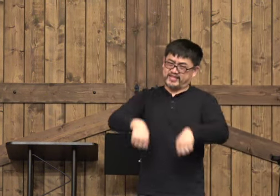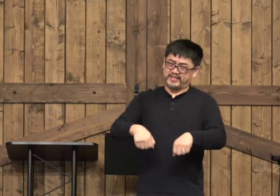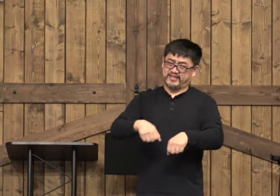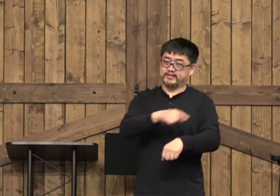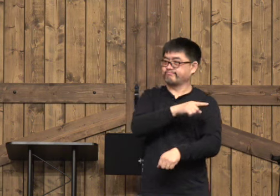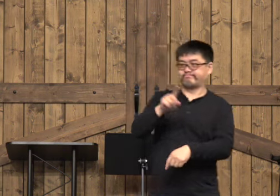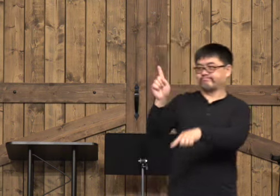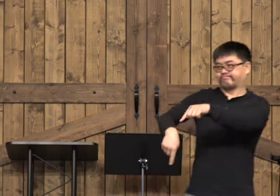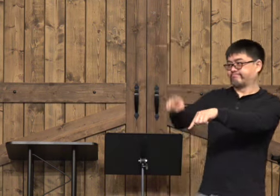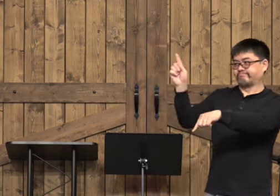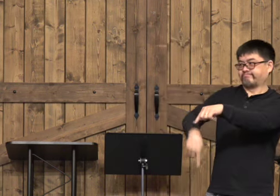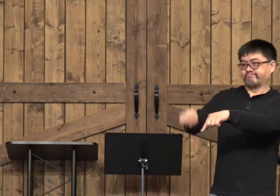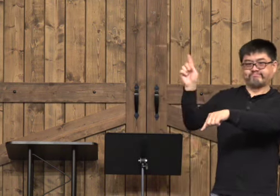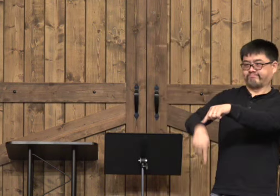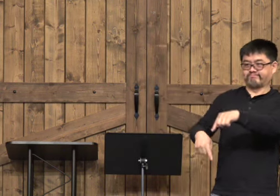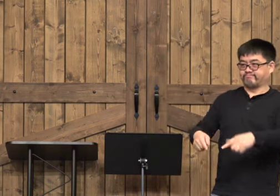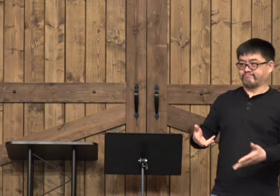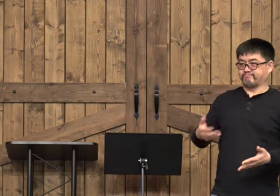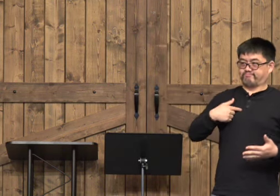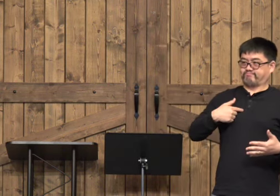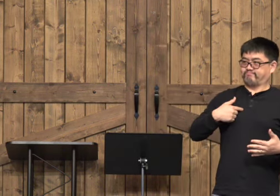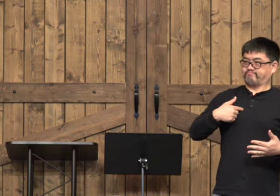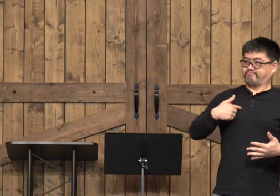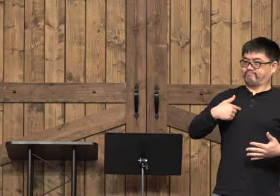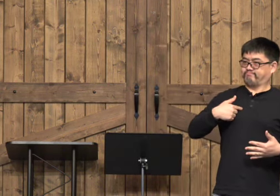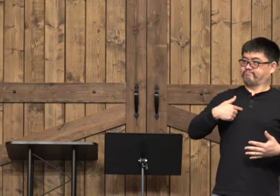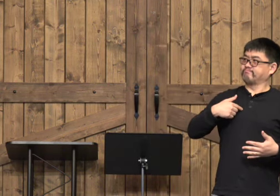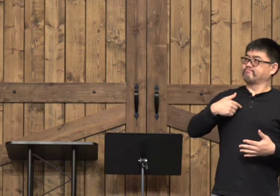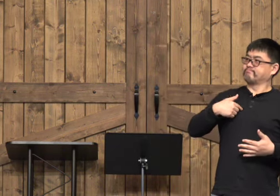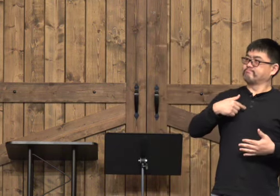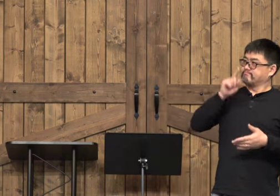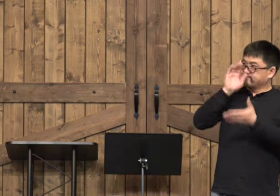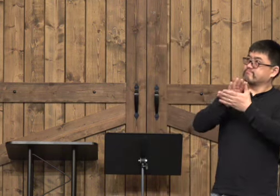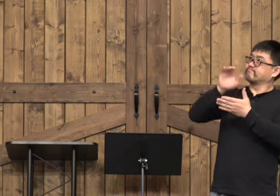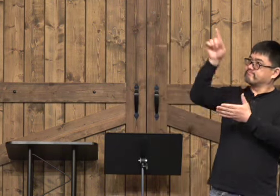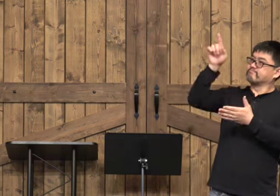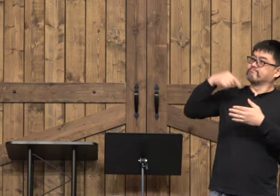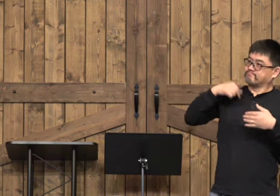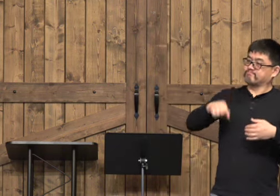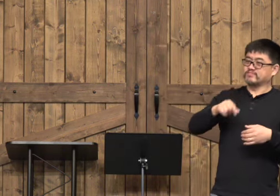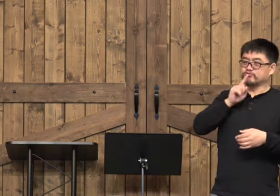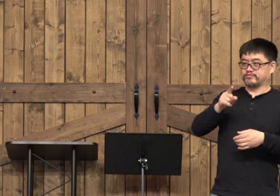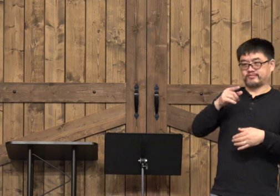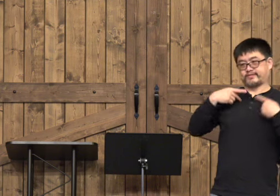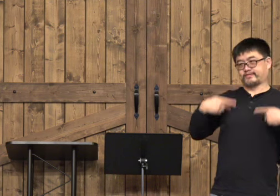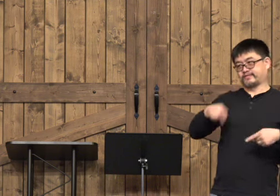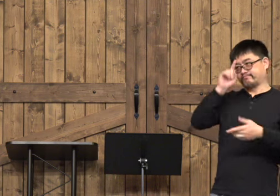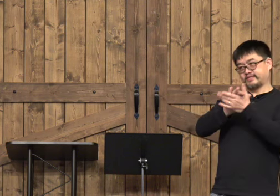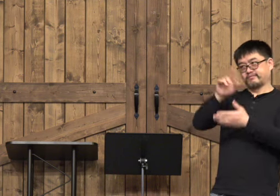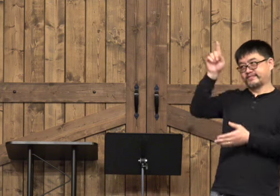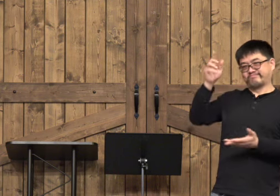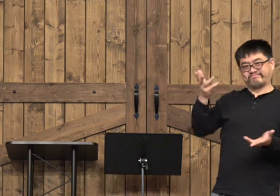But Jesus said he has eaten his mind. He came from God. God sent him. He said if you truly believe in